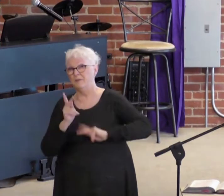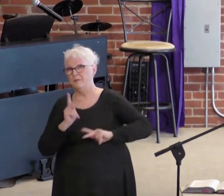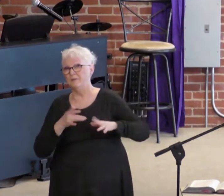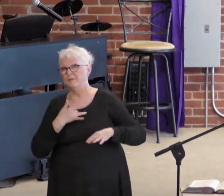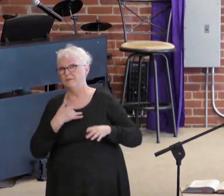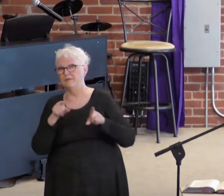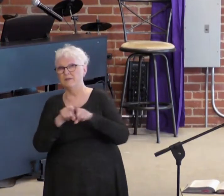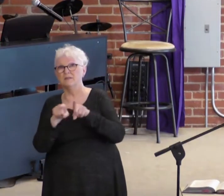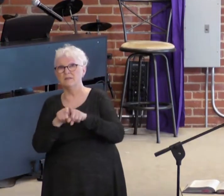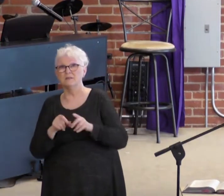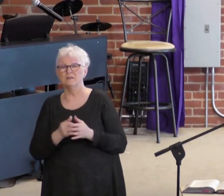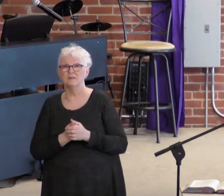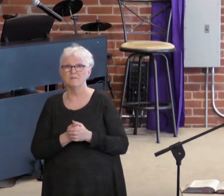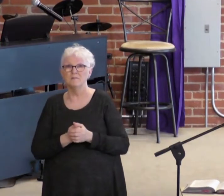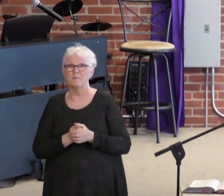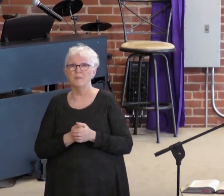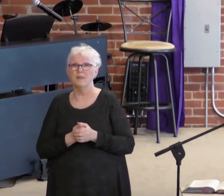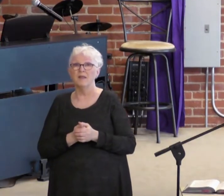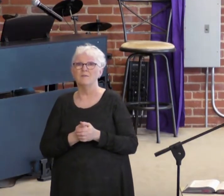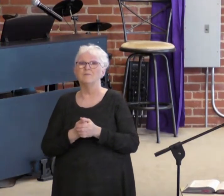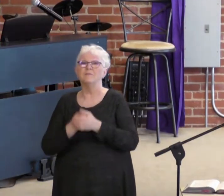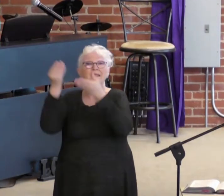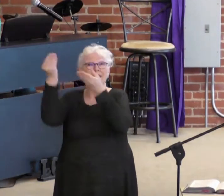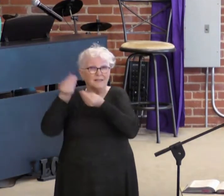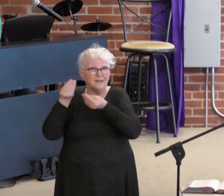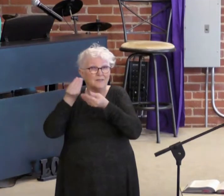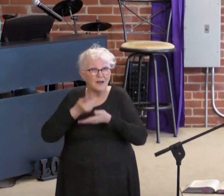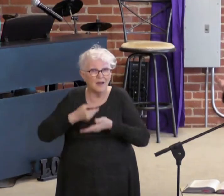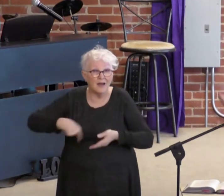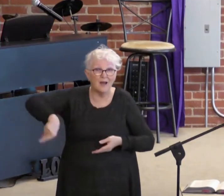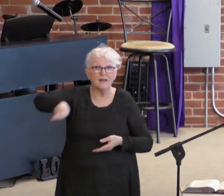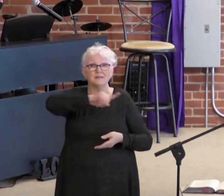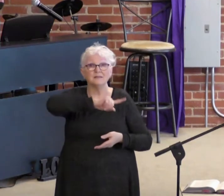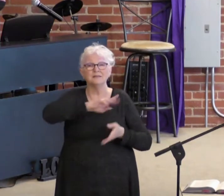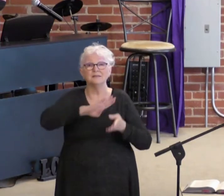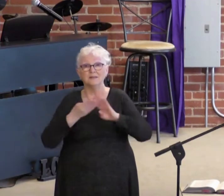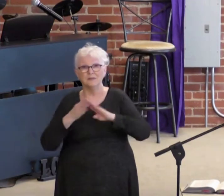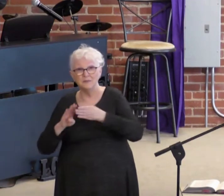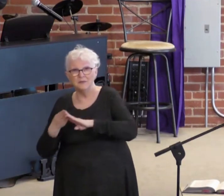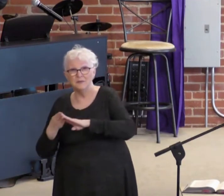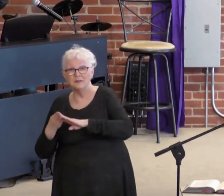why Jesus said, give us the community.